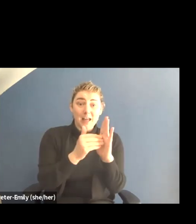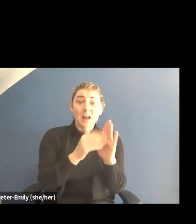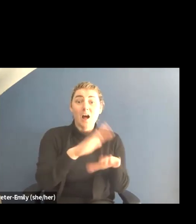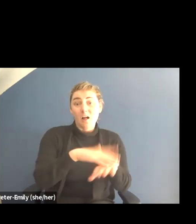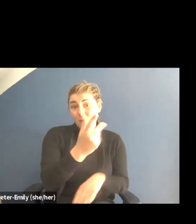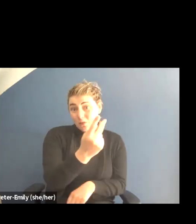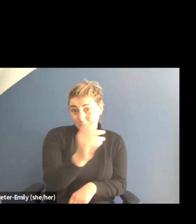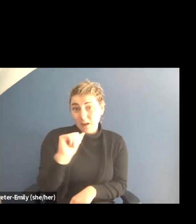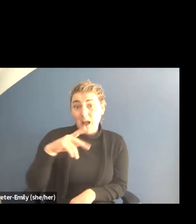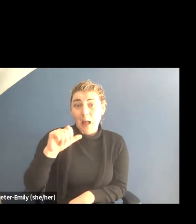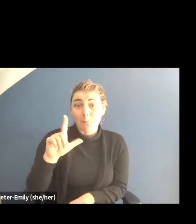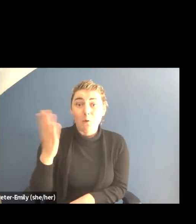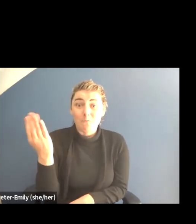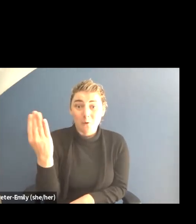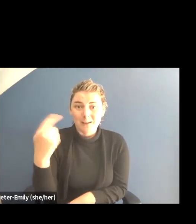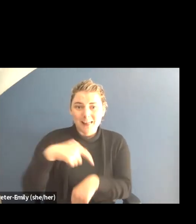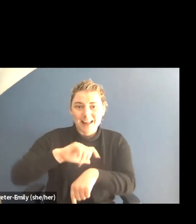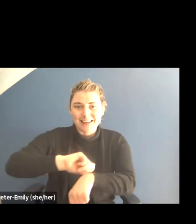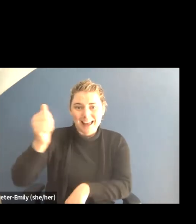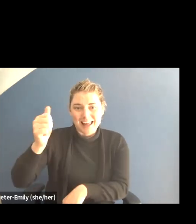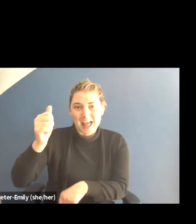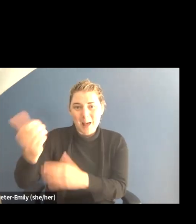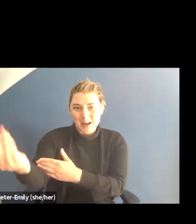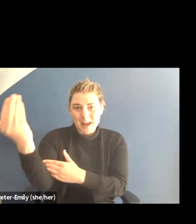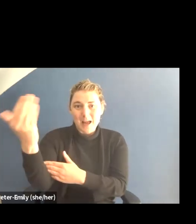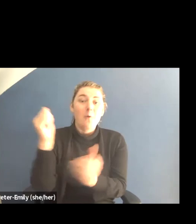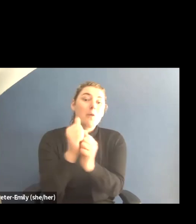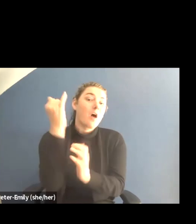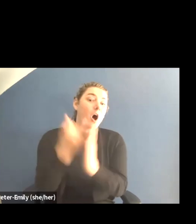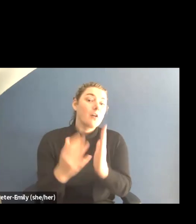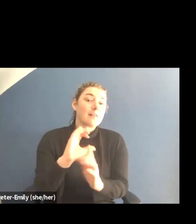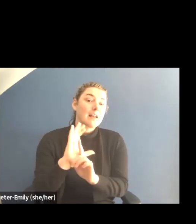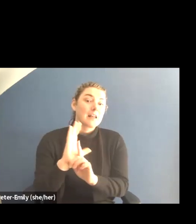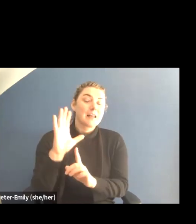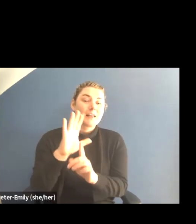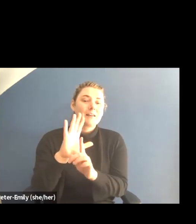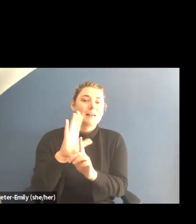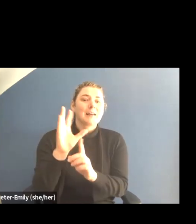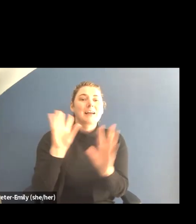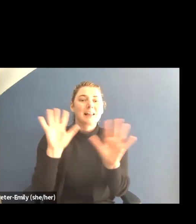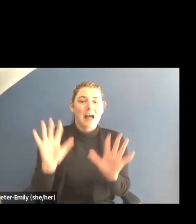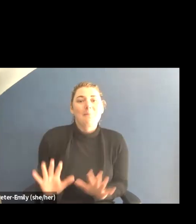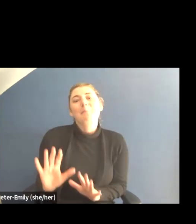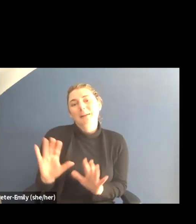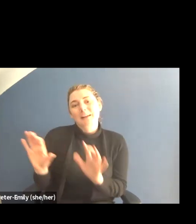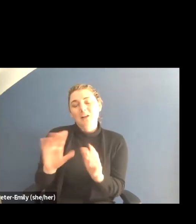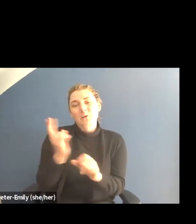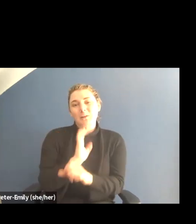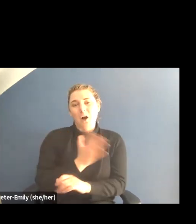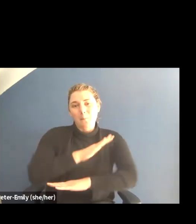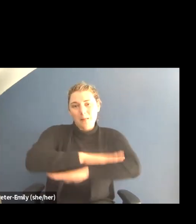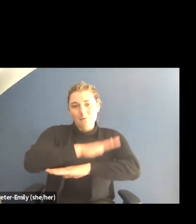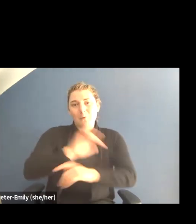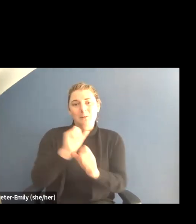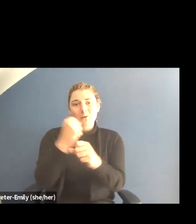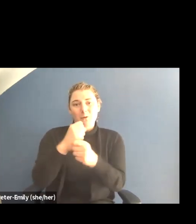Thursday, April 14th at 10 a.m. with Arts and Climate Action, using our platforms to create change. And that will be